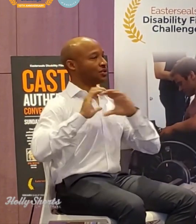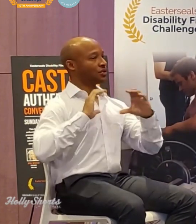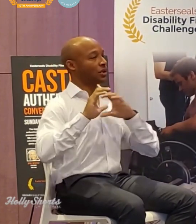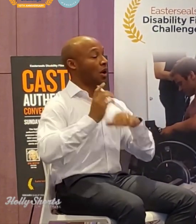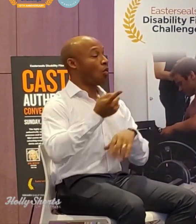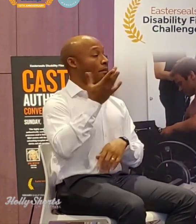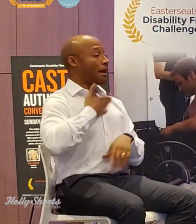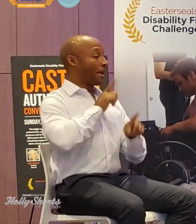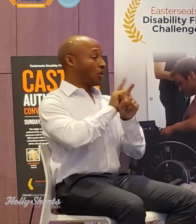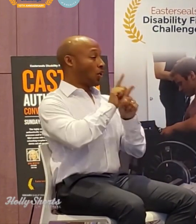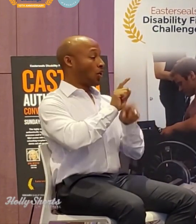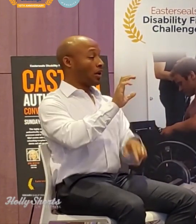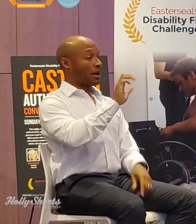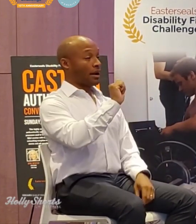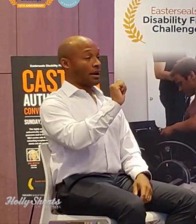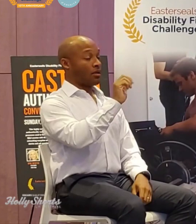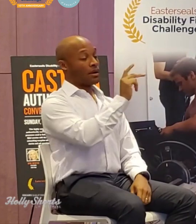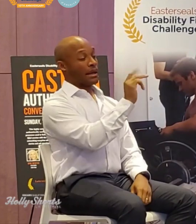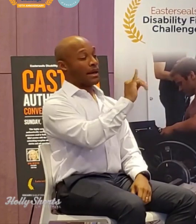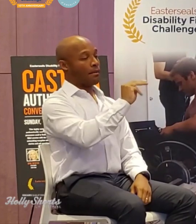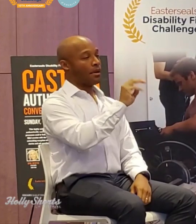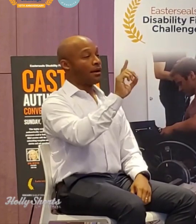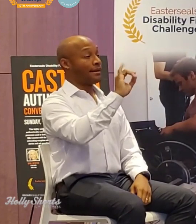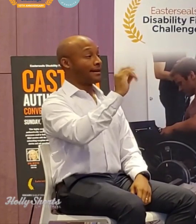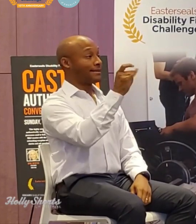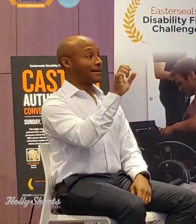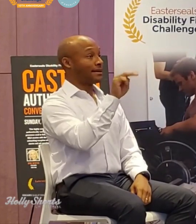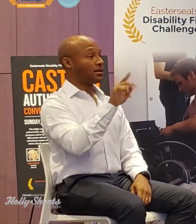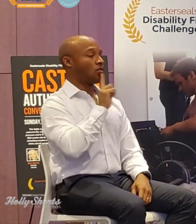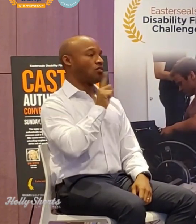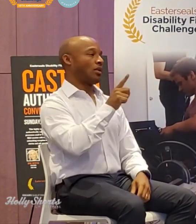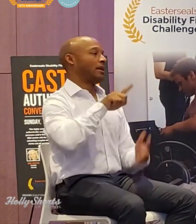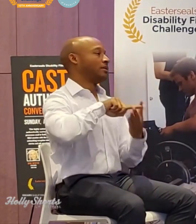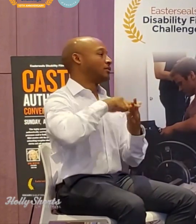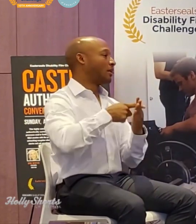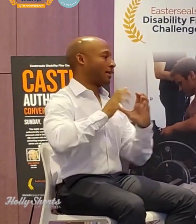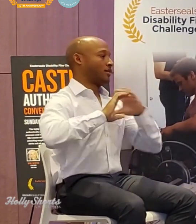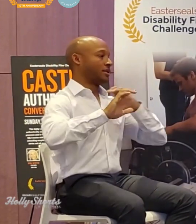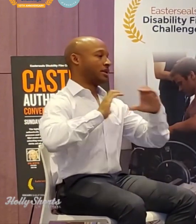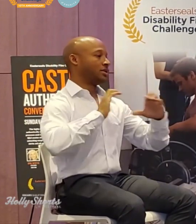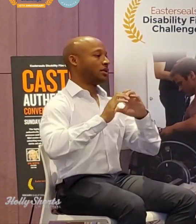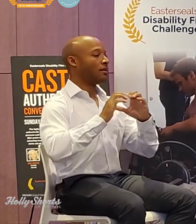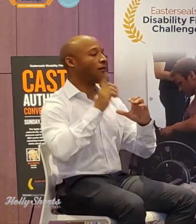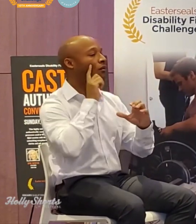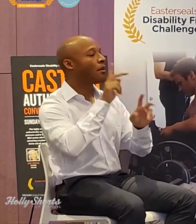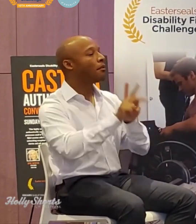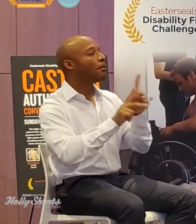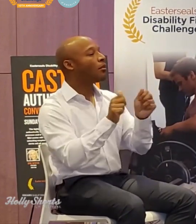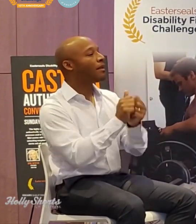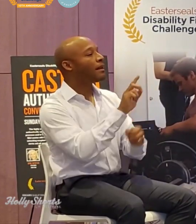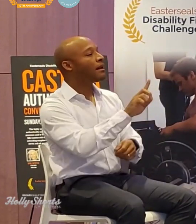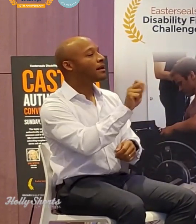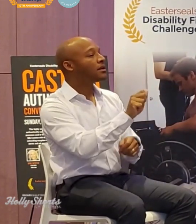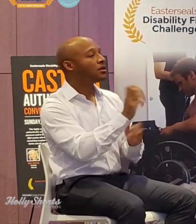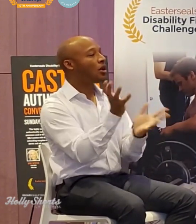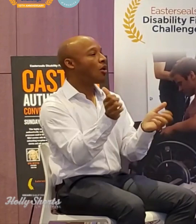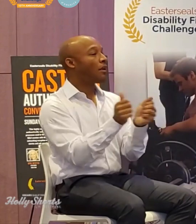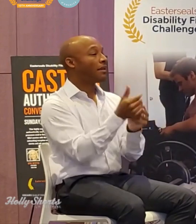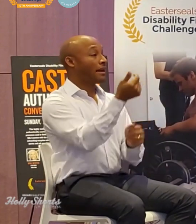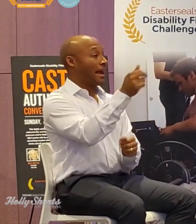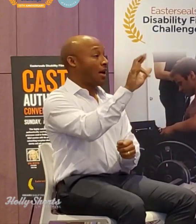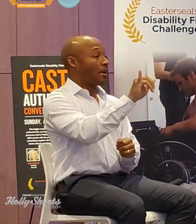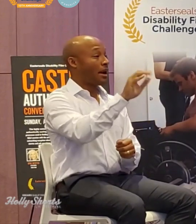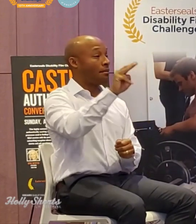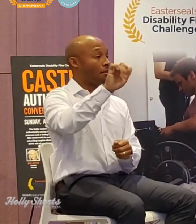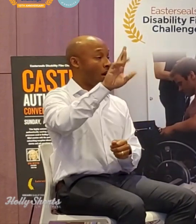Pam Dixon, who really started the conversations with people with disabilities and talked to Gary Marsh and Breakdown Services and expanded a lot of